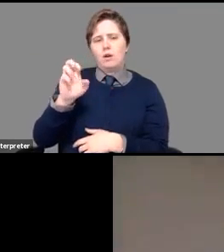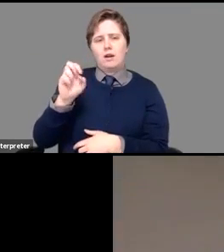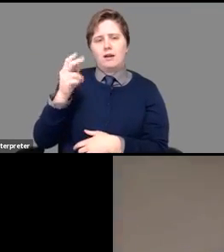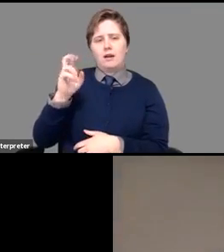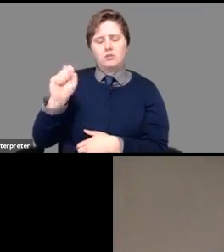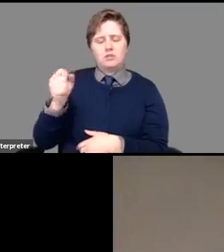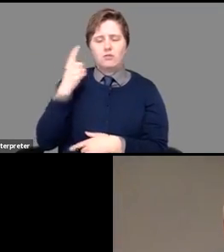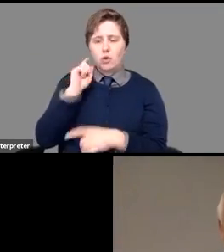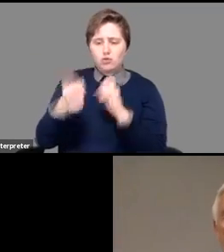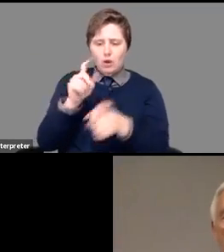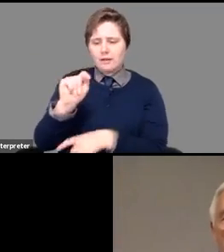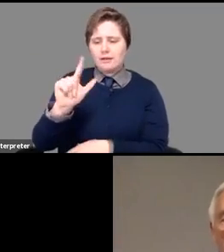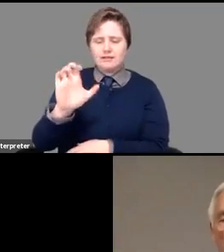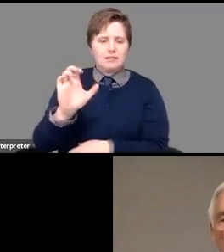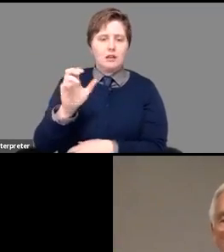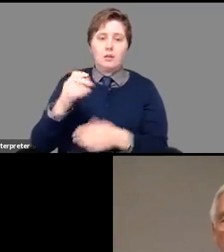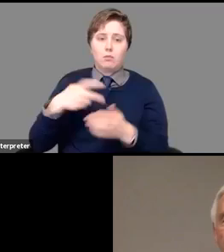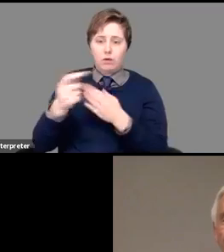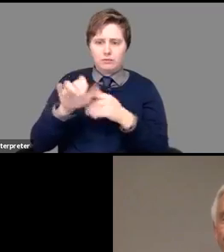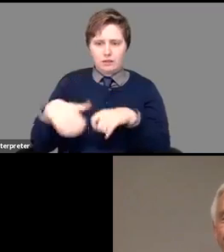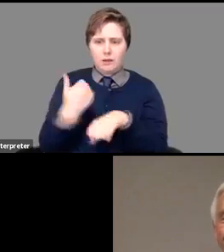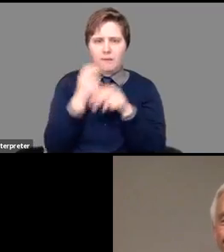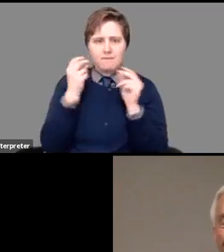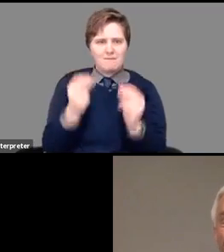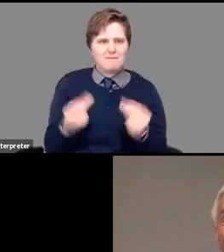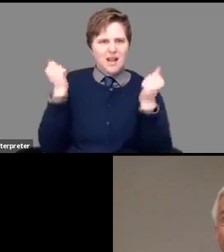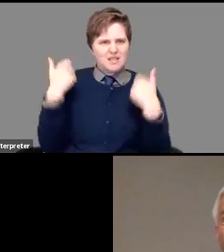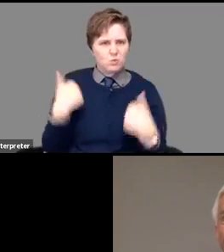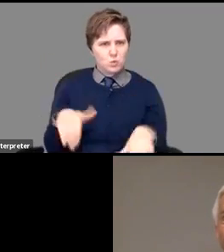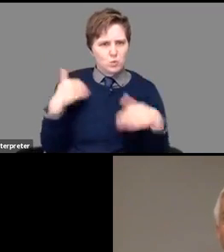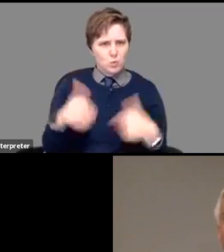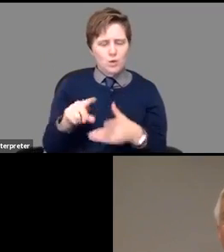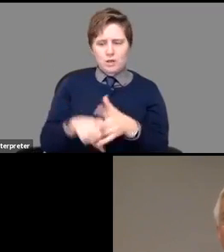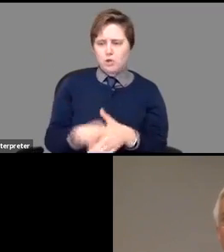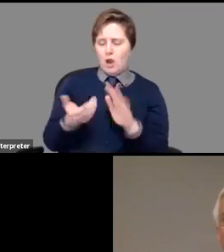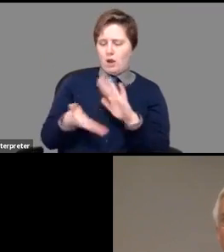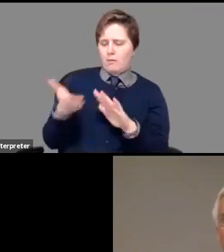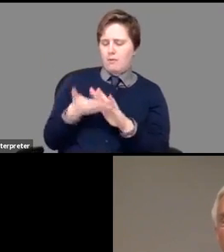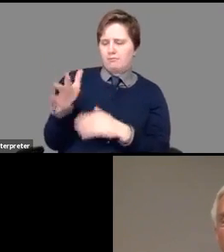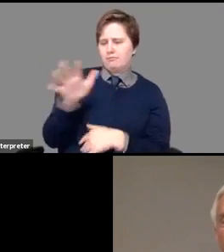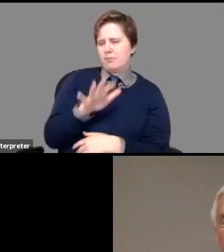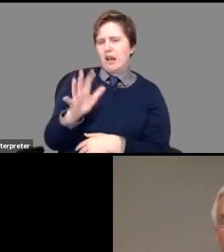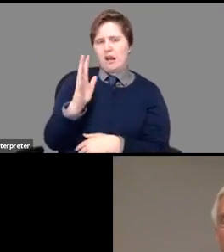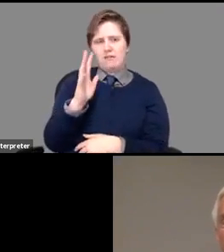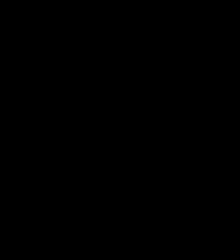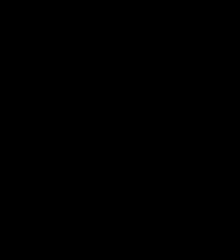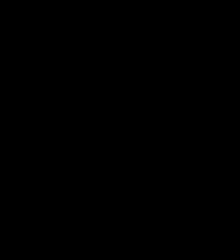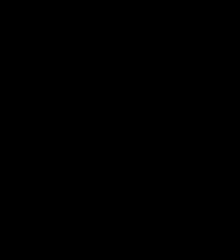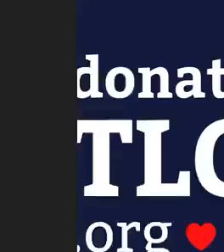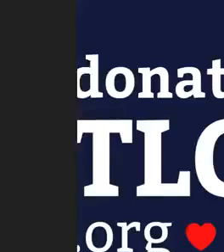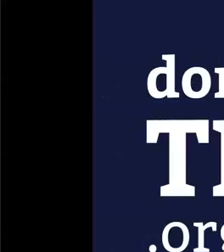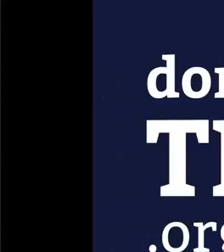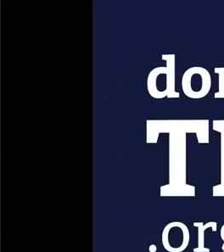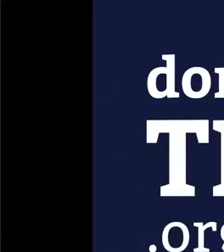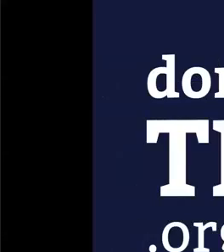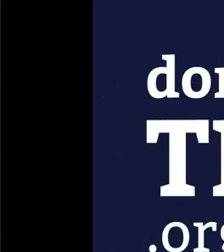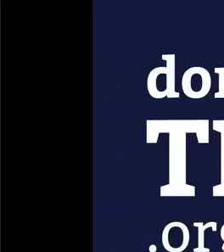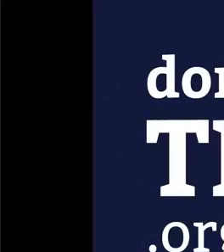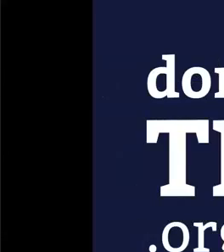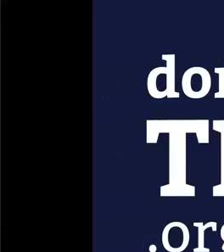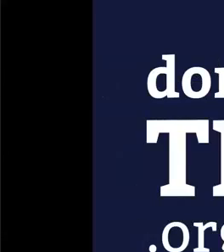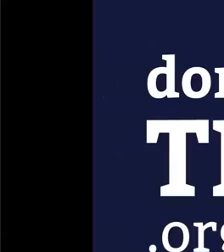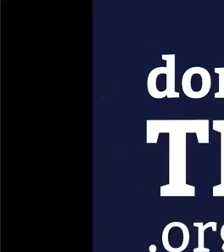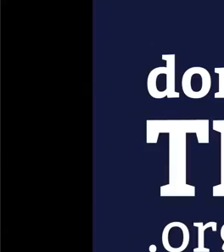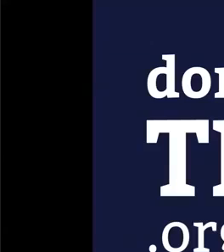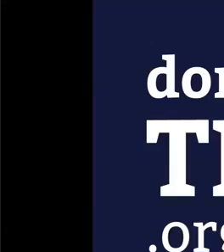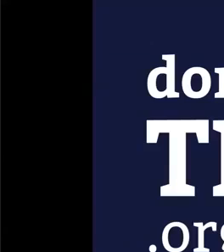is the program put together very quickly, Tim, that started operating about just 5 weeks ago. What kind of response